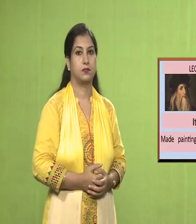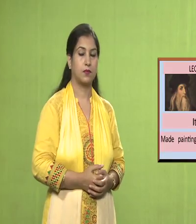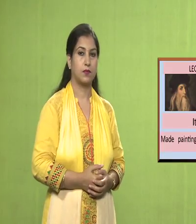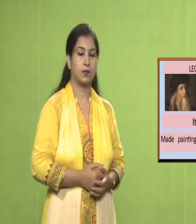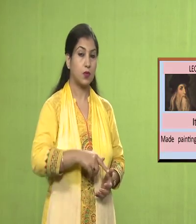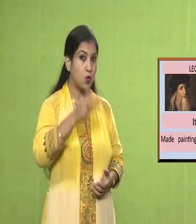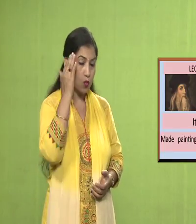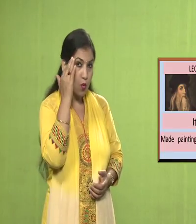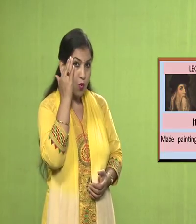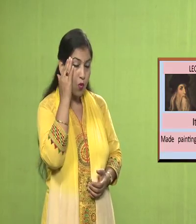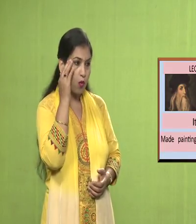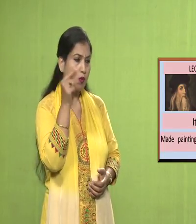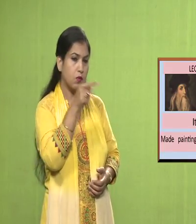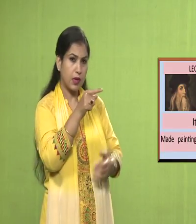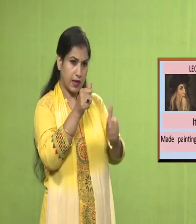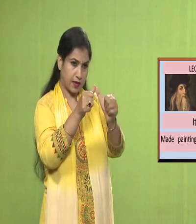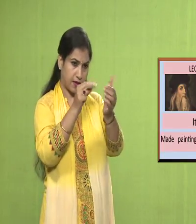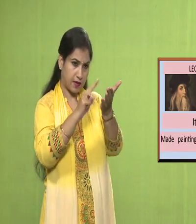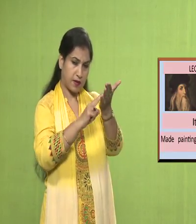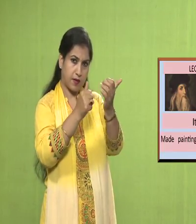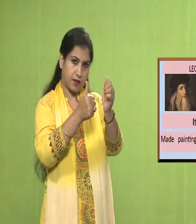Do you know about this word anatomy?